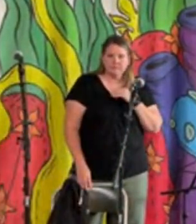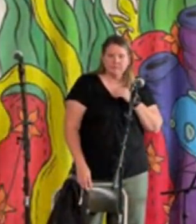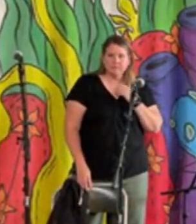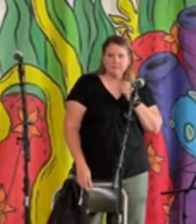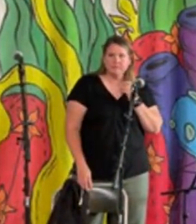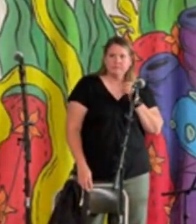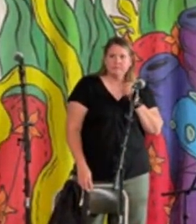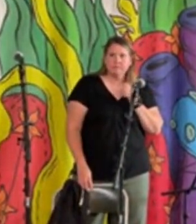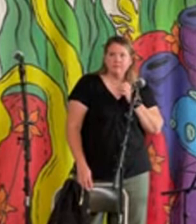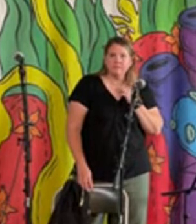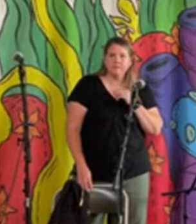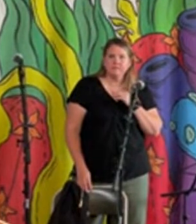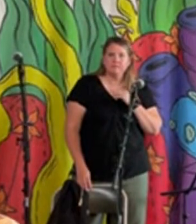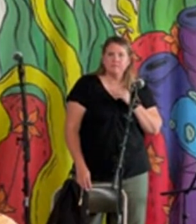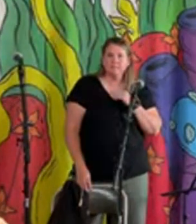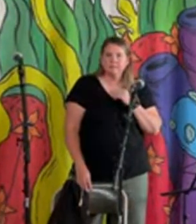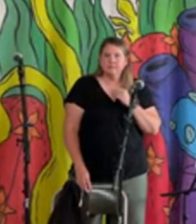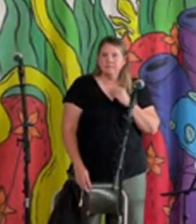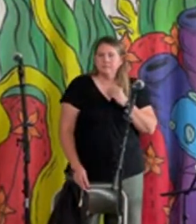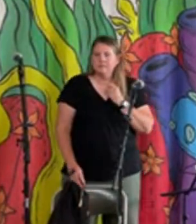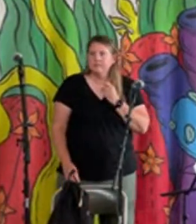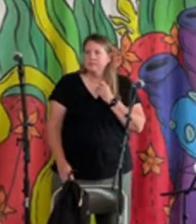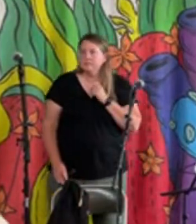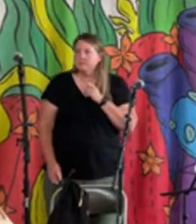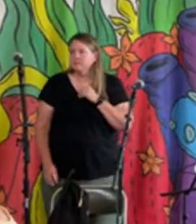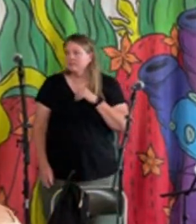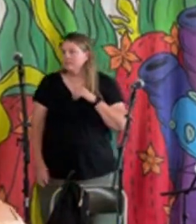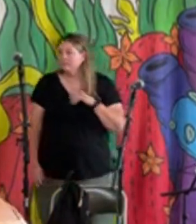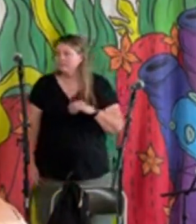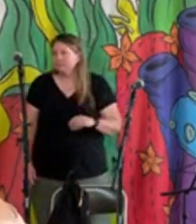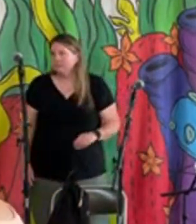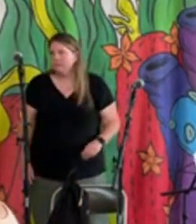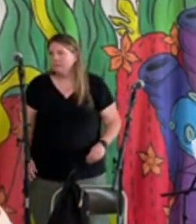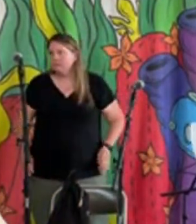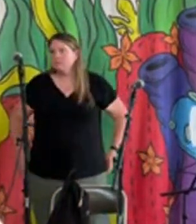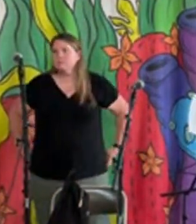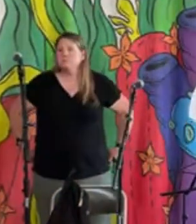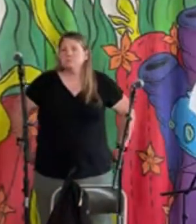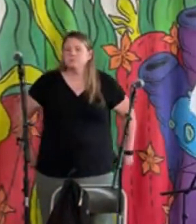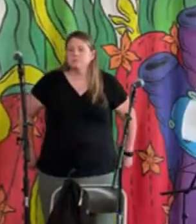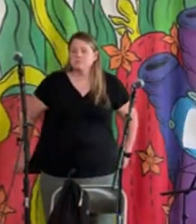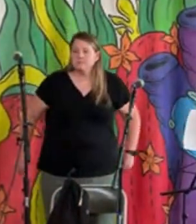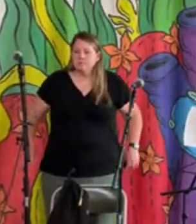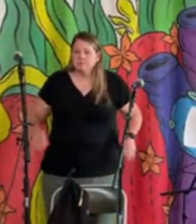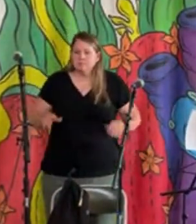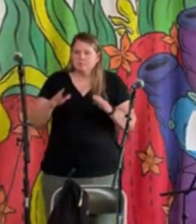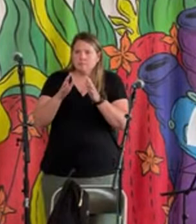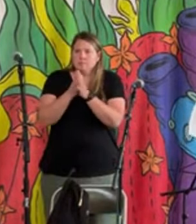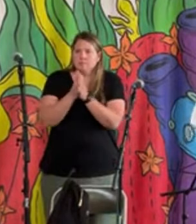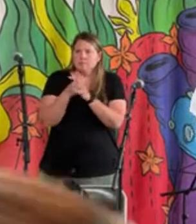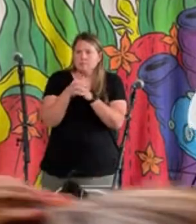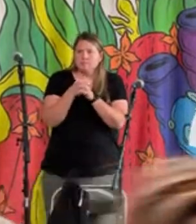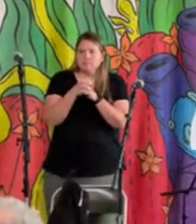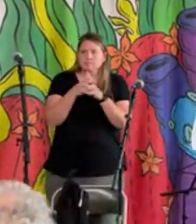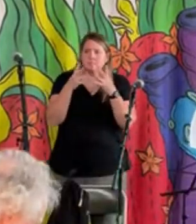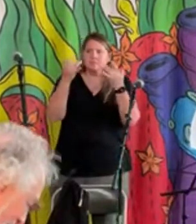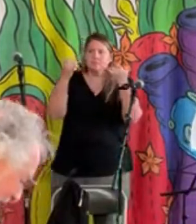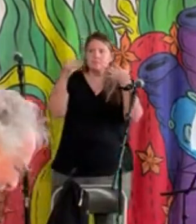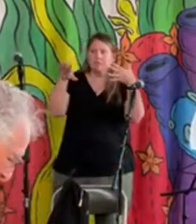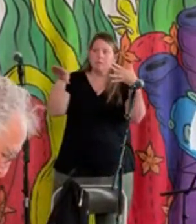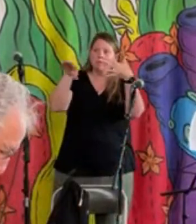there are more copies at the library and upcoming events. But you already have a book and you happen to have